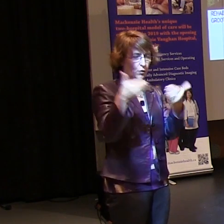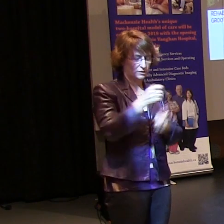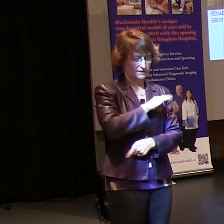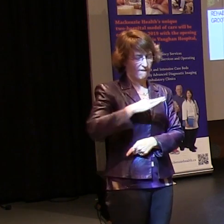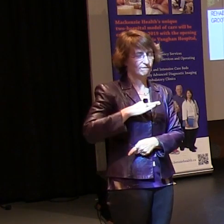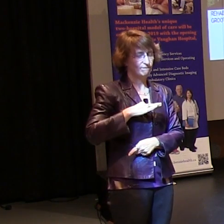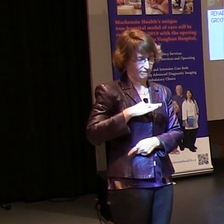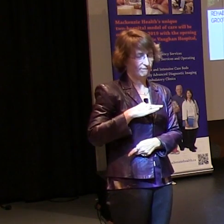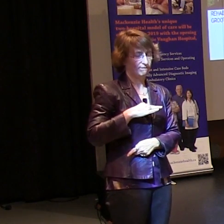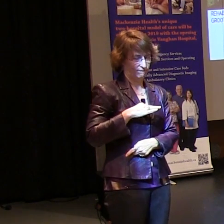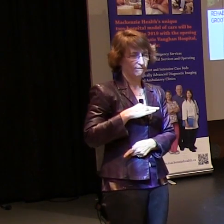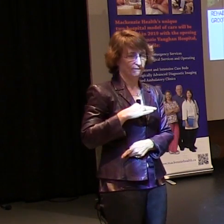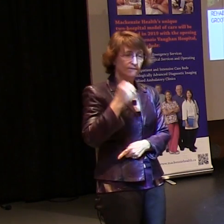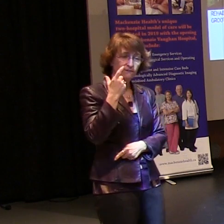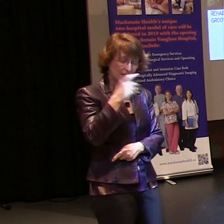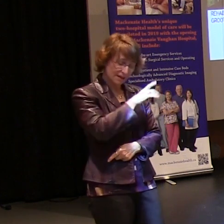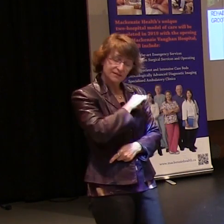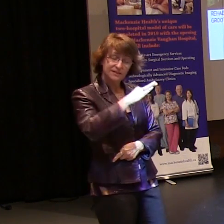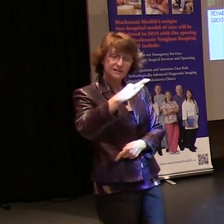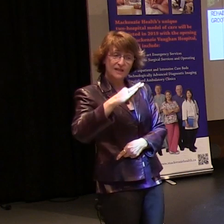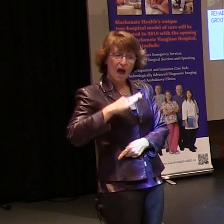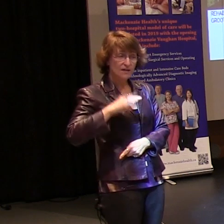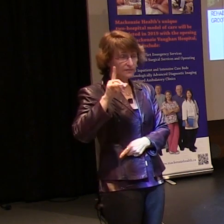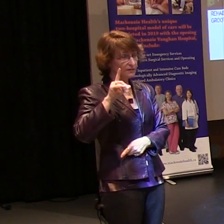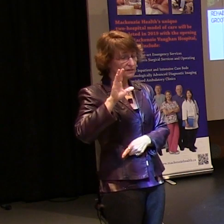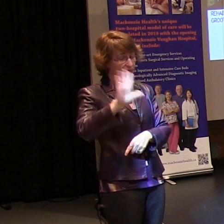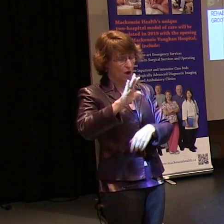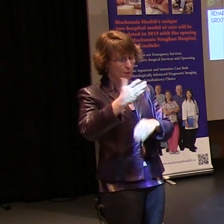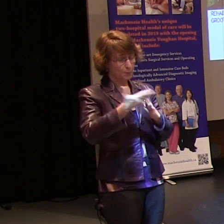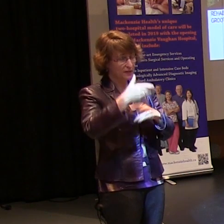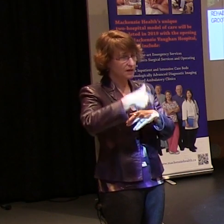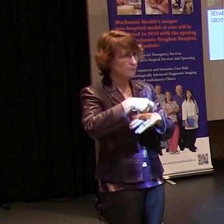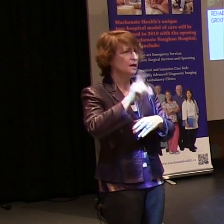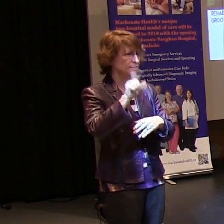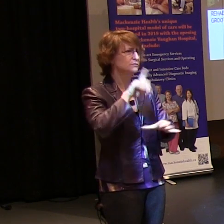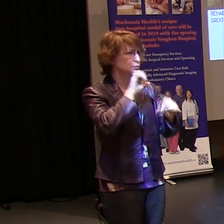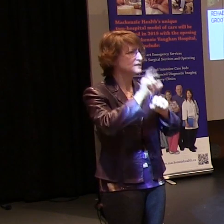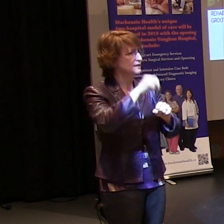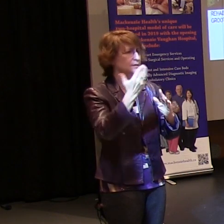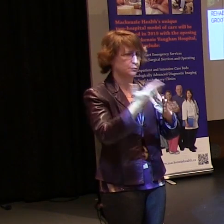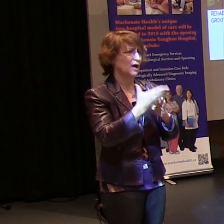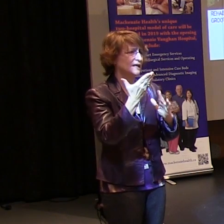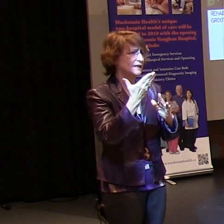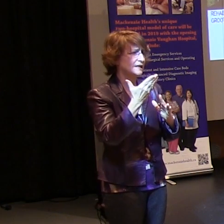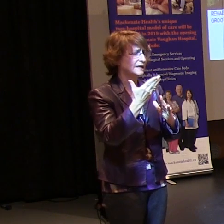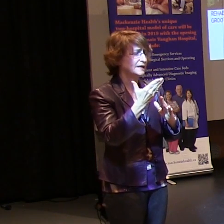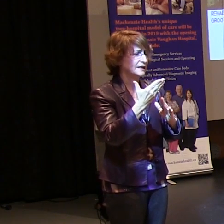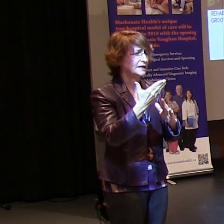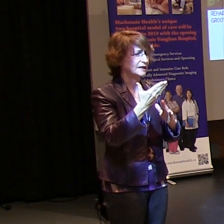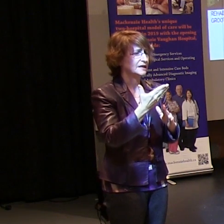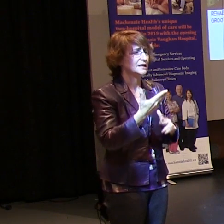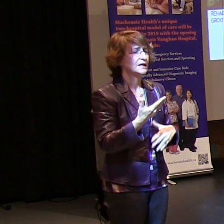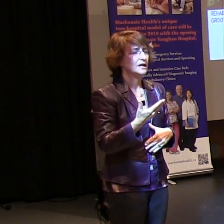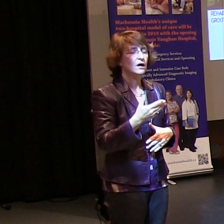staff. When they need the break, they need the break. And we don't have to push them